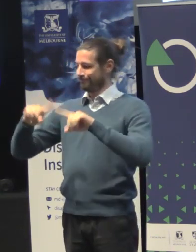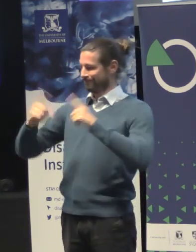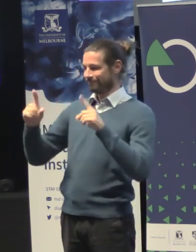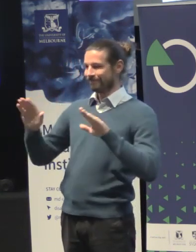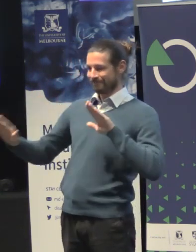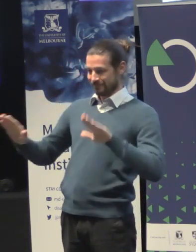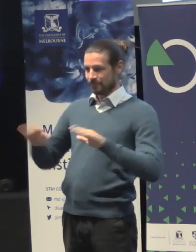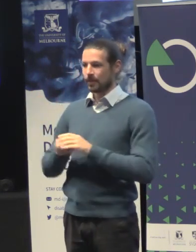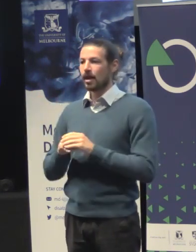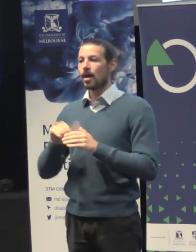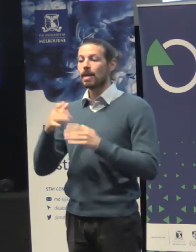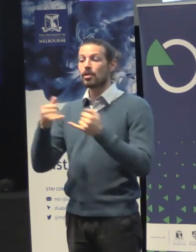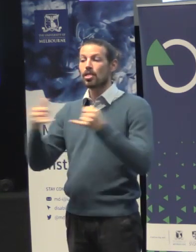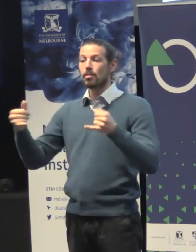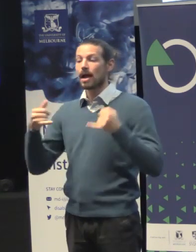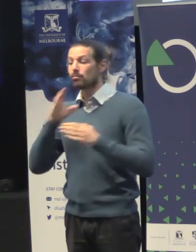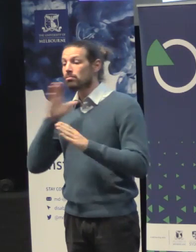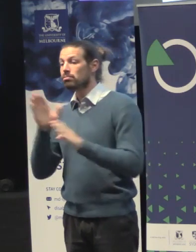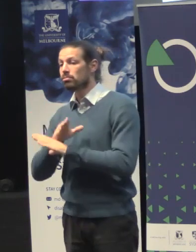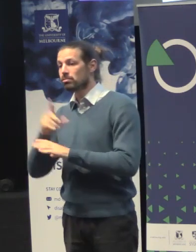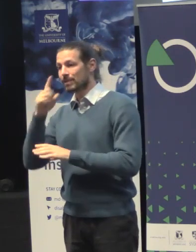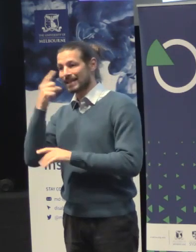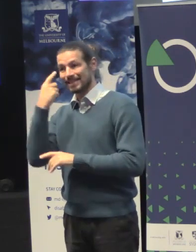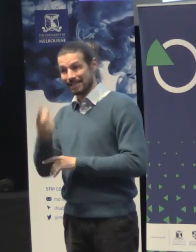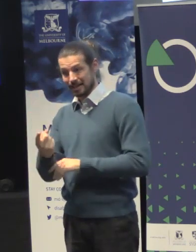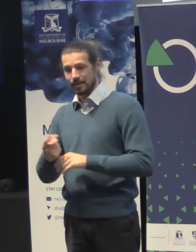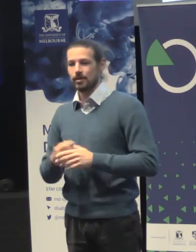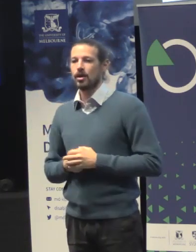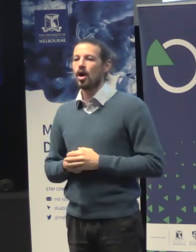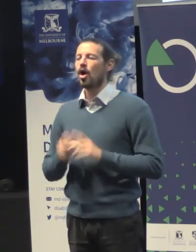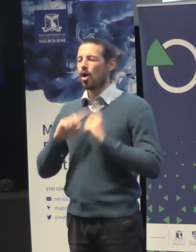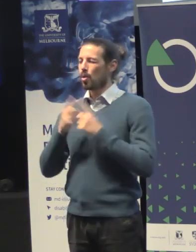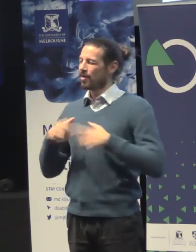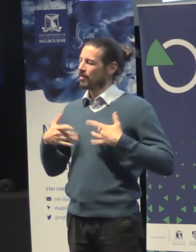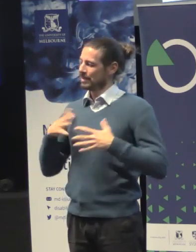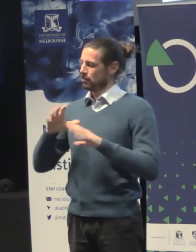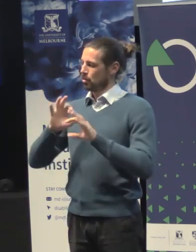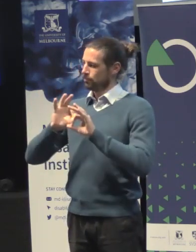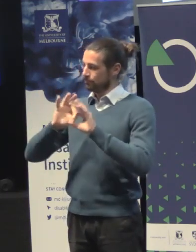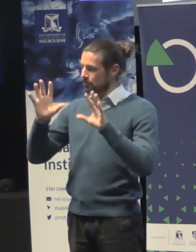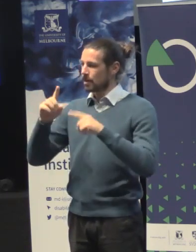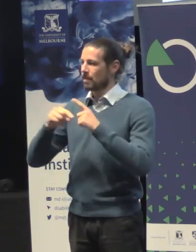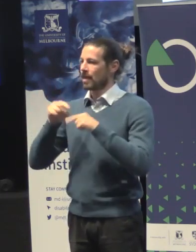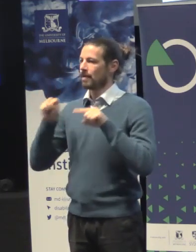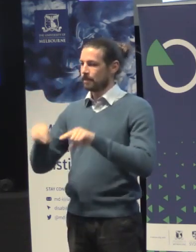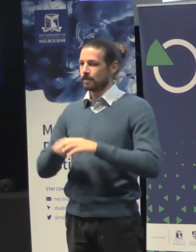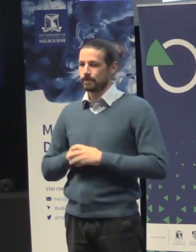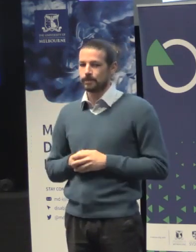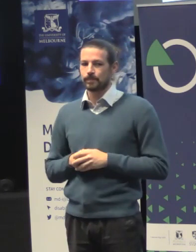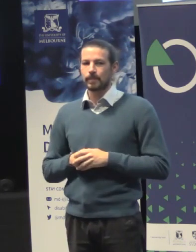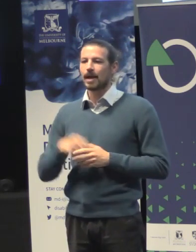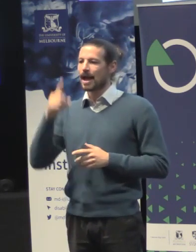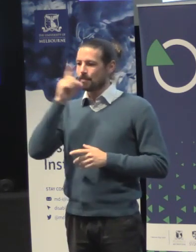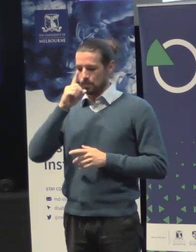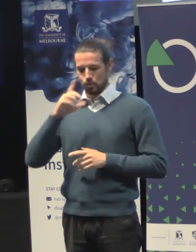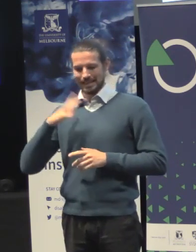These boundaries may be hidden. And we felt that we needed to be more explicit about it. that people needed to be